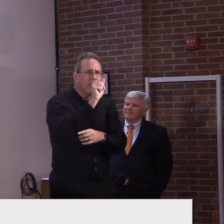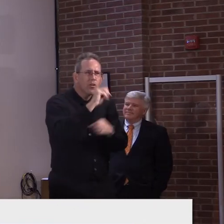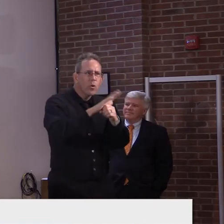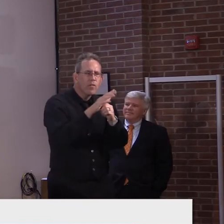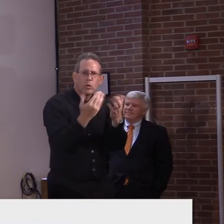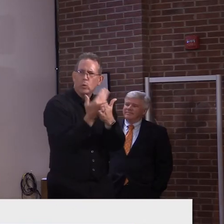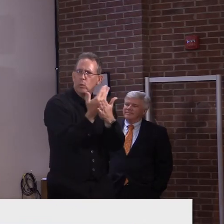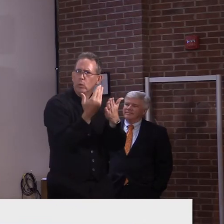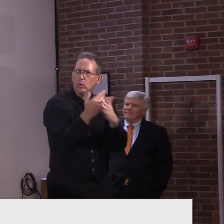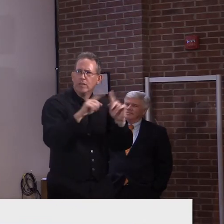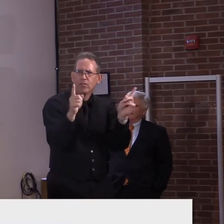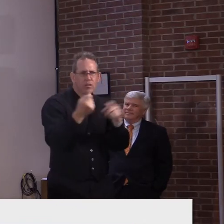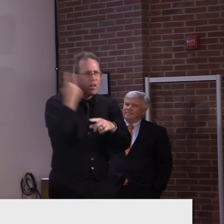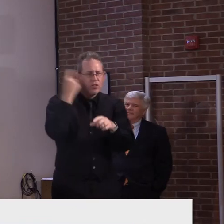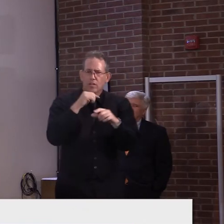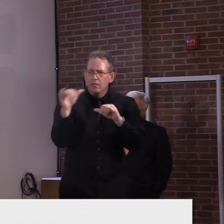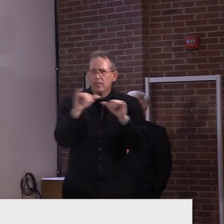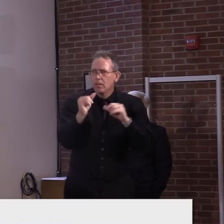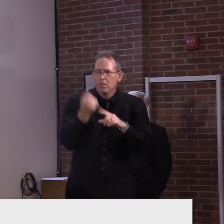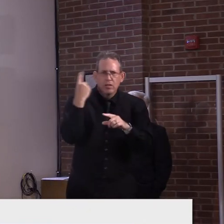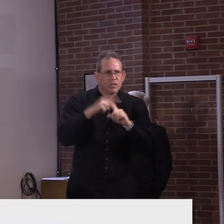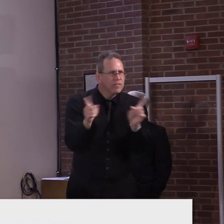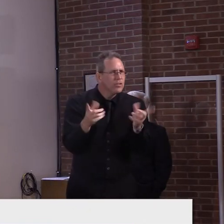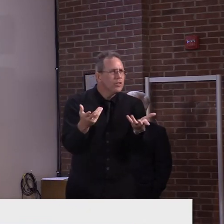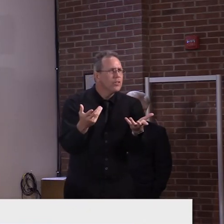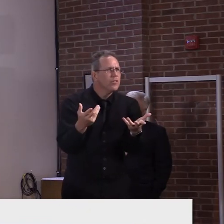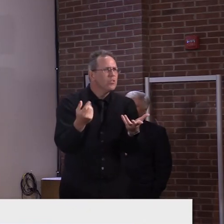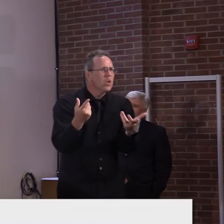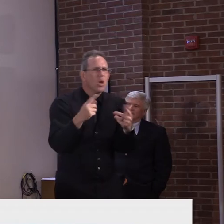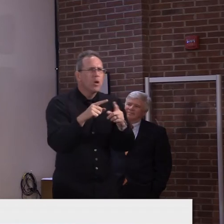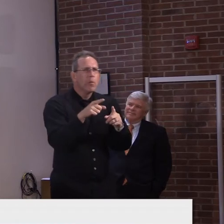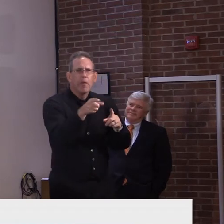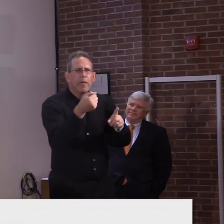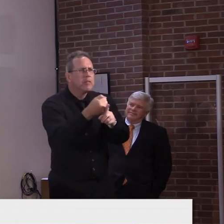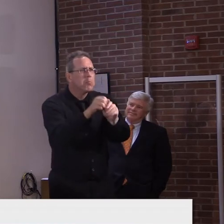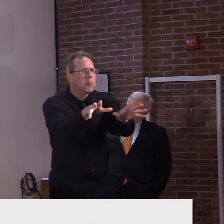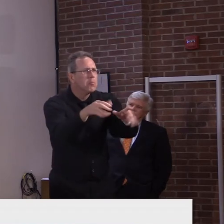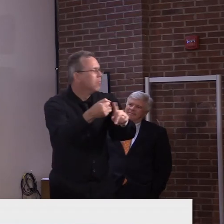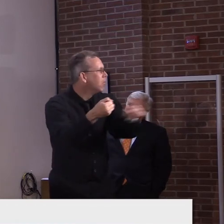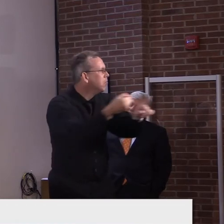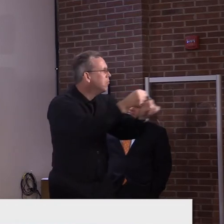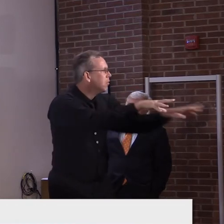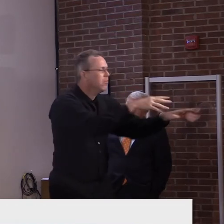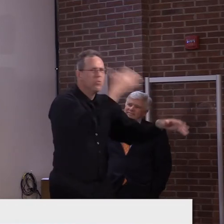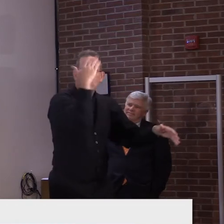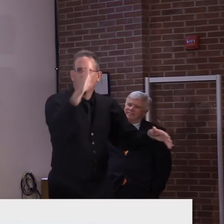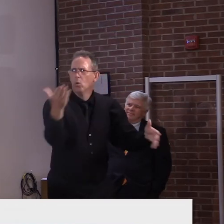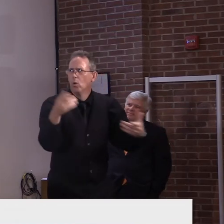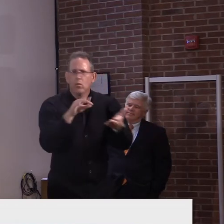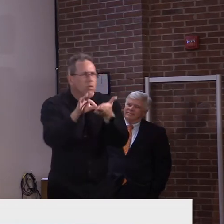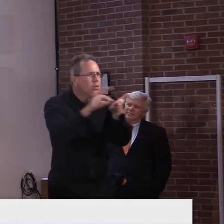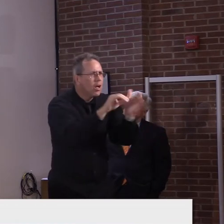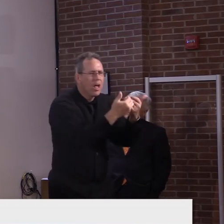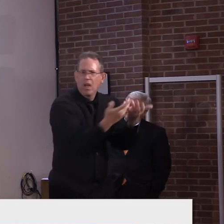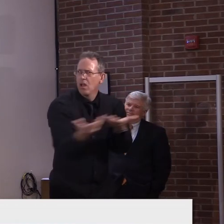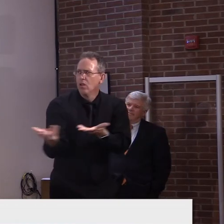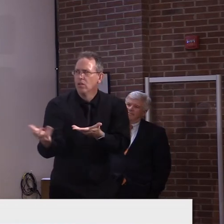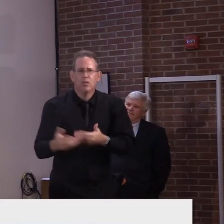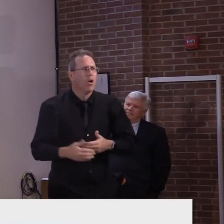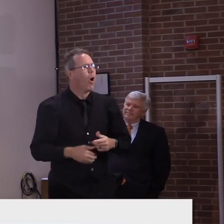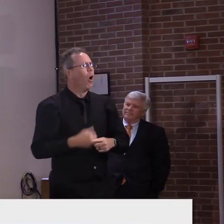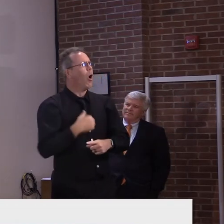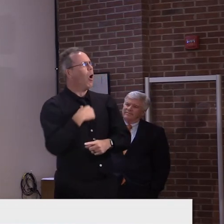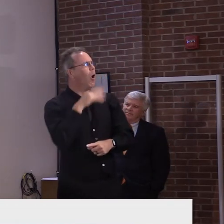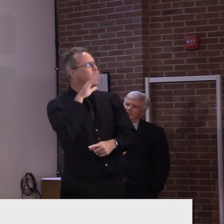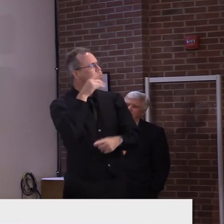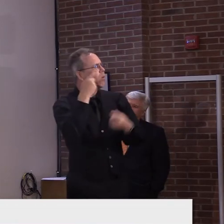could change the instances of in-school transmission at this point. Oh, absolutely. Last year is totally different, and I would argue the